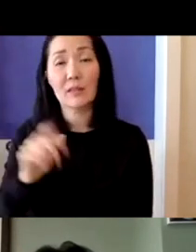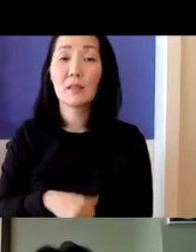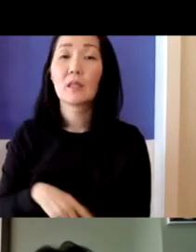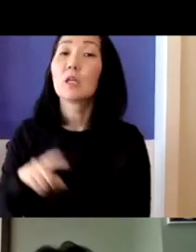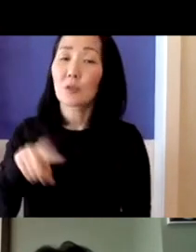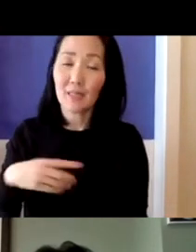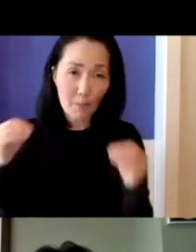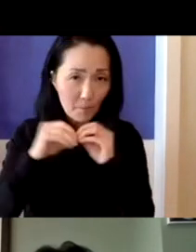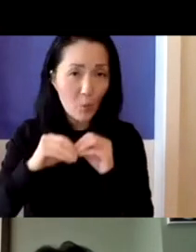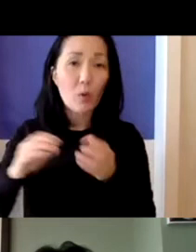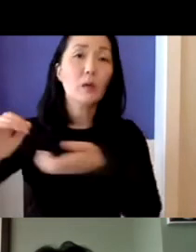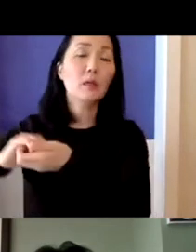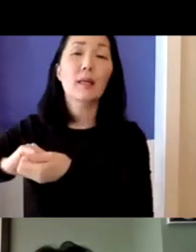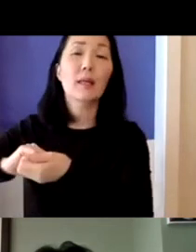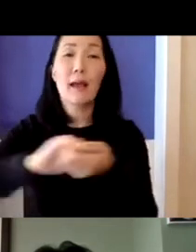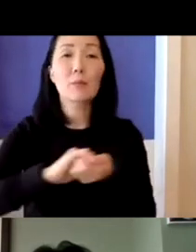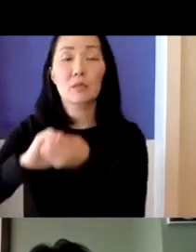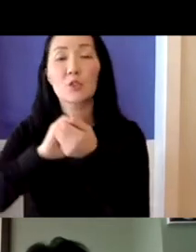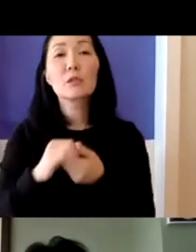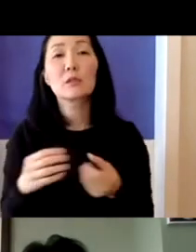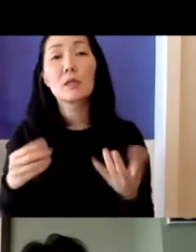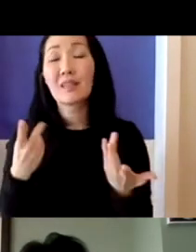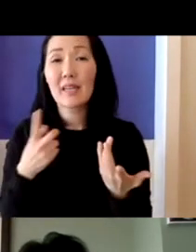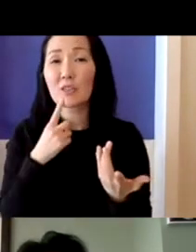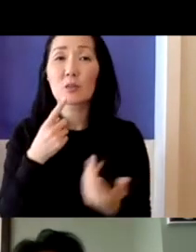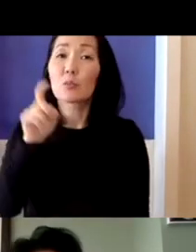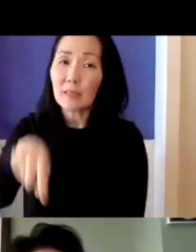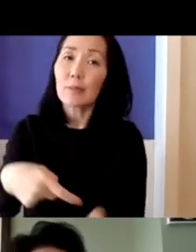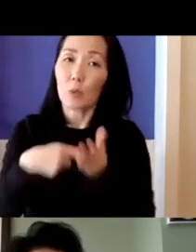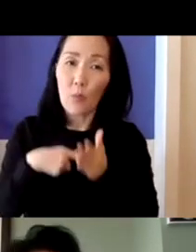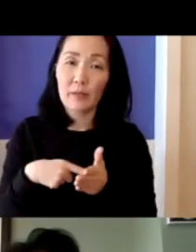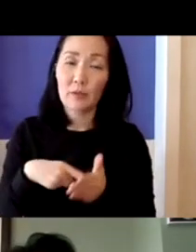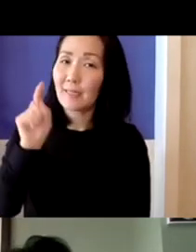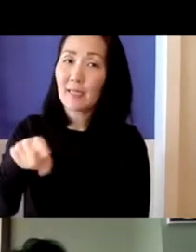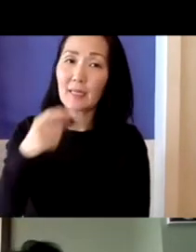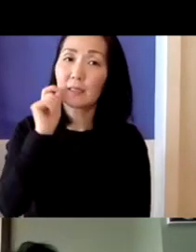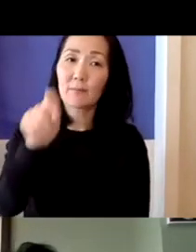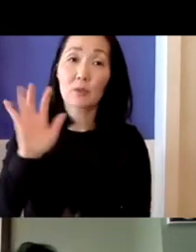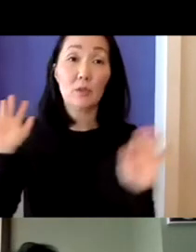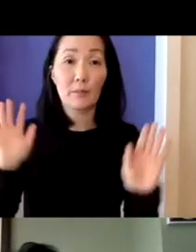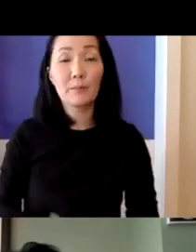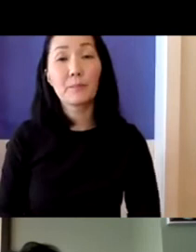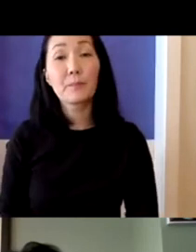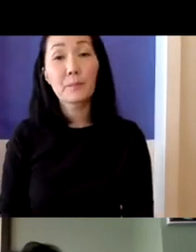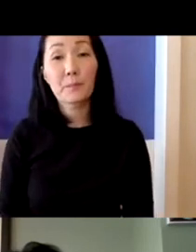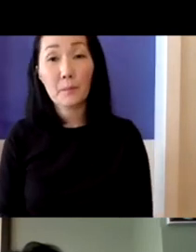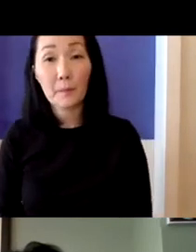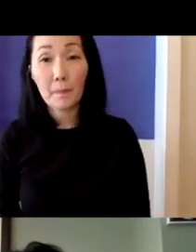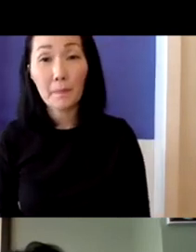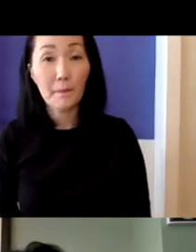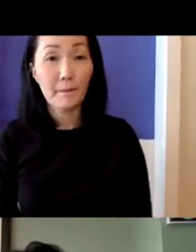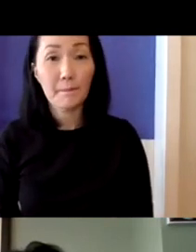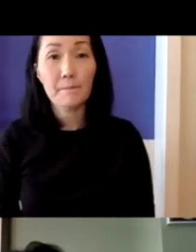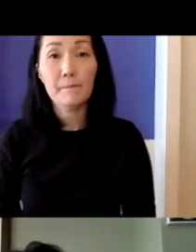consensus around this. And just it just needs to be done. Yeah, I would just quickly add to that as well. I mean, I